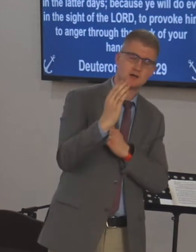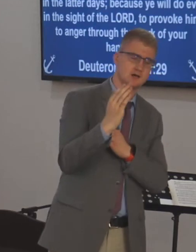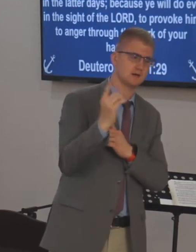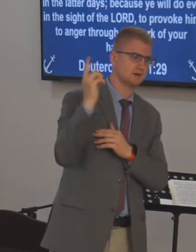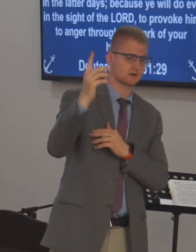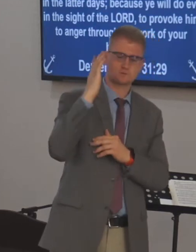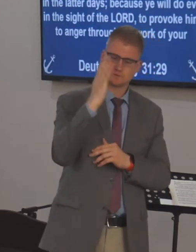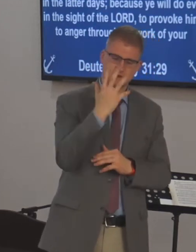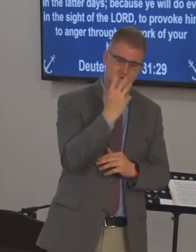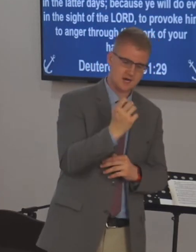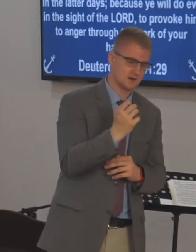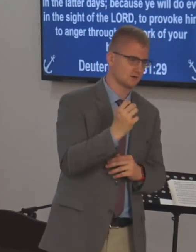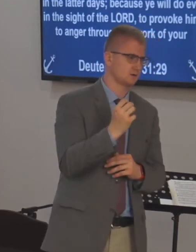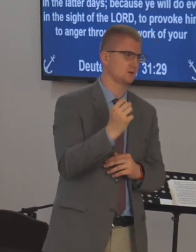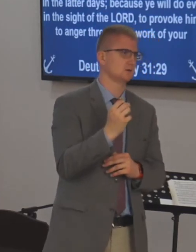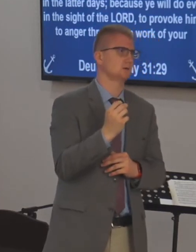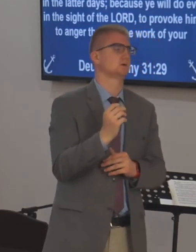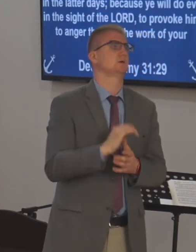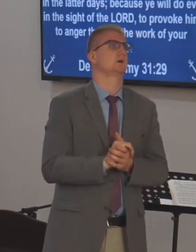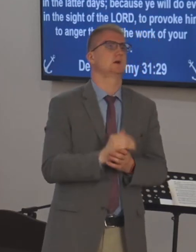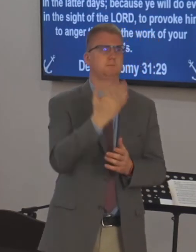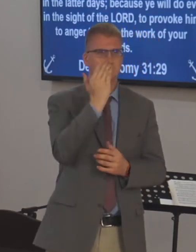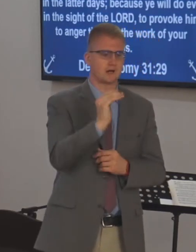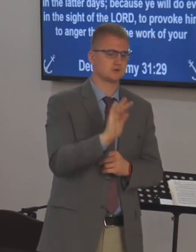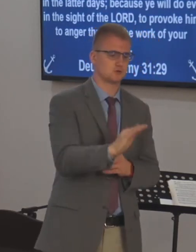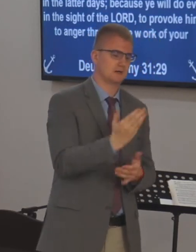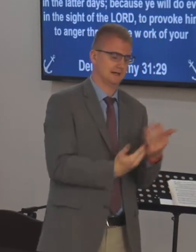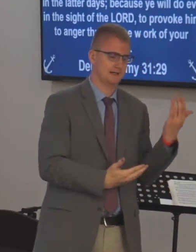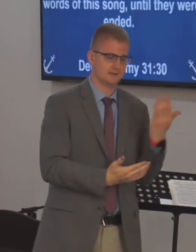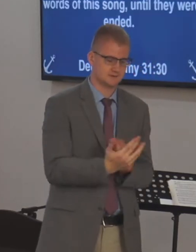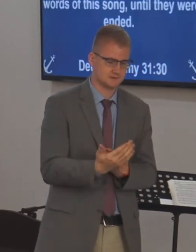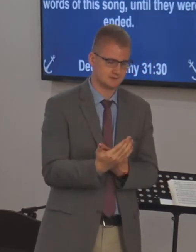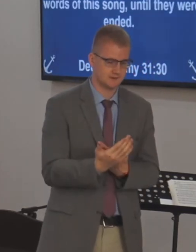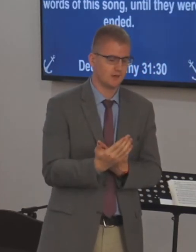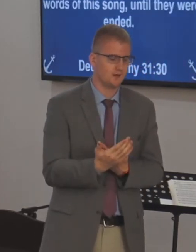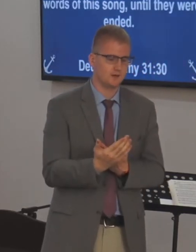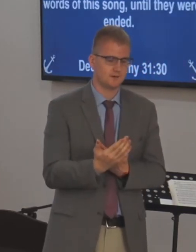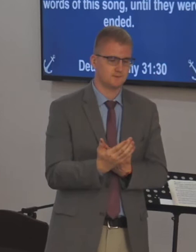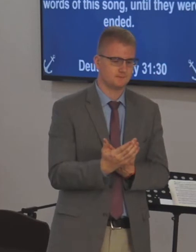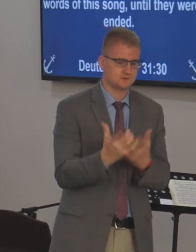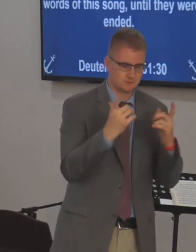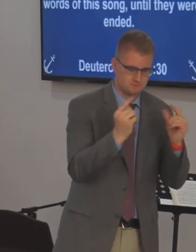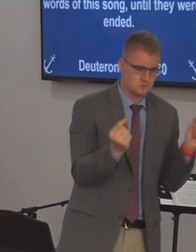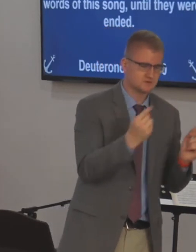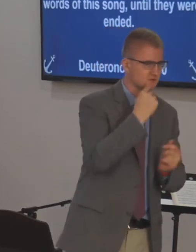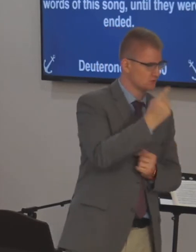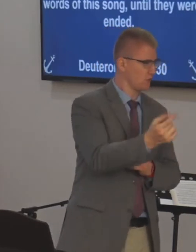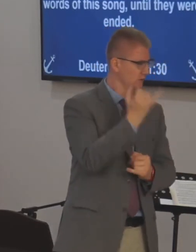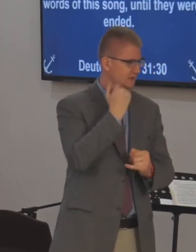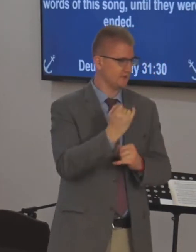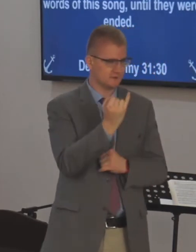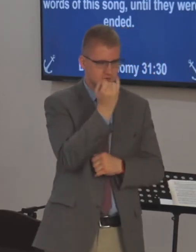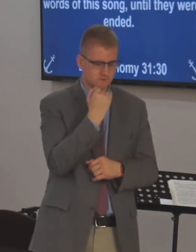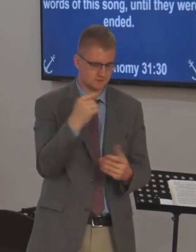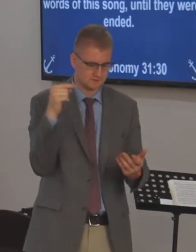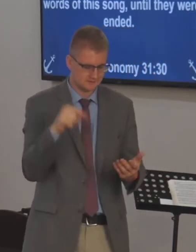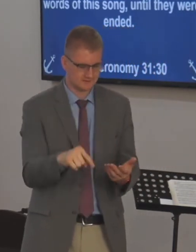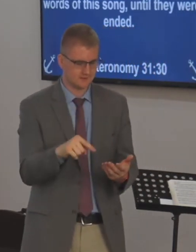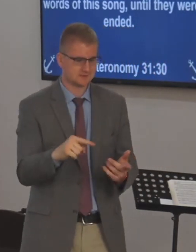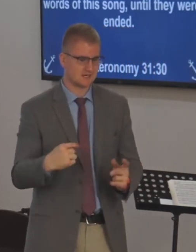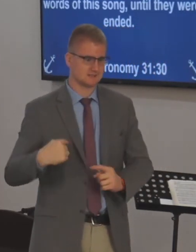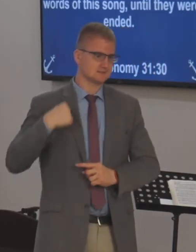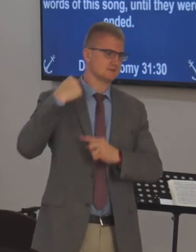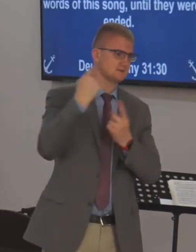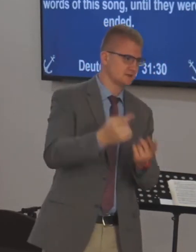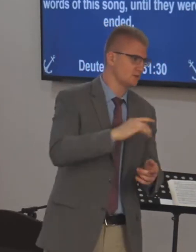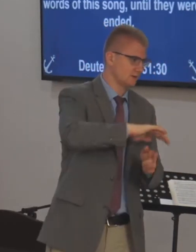your hands. And Moses spake in the ears of the congregation of Israel the words of this song until they were ended. It's a